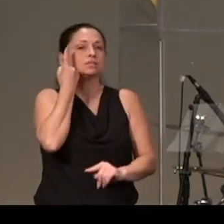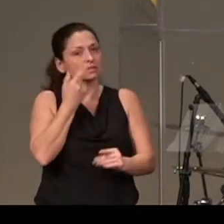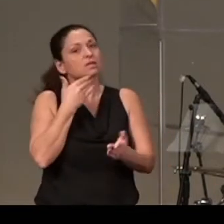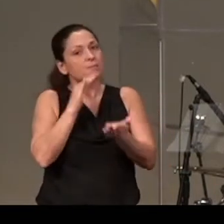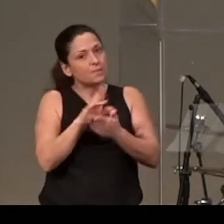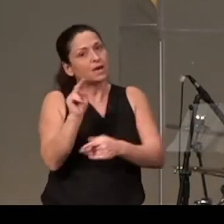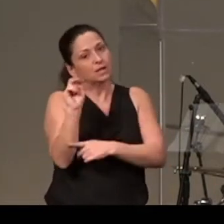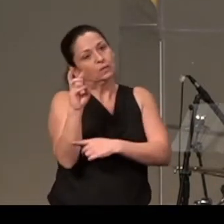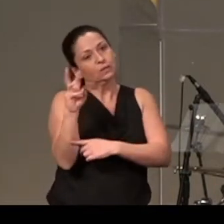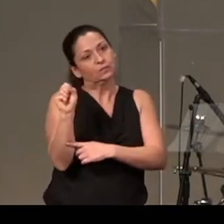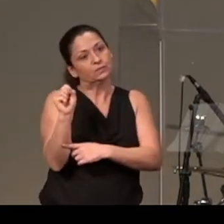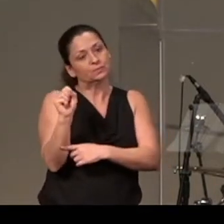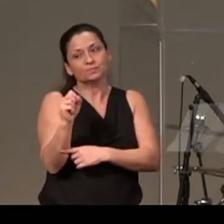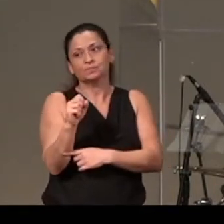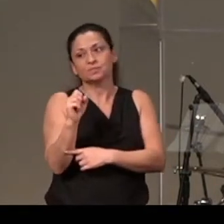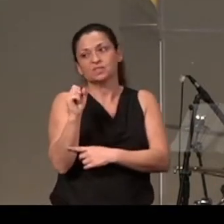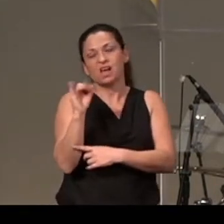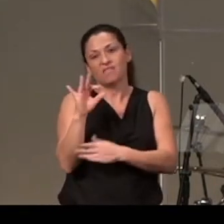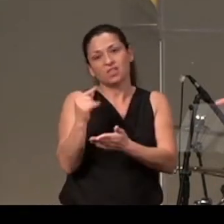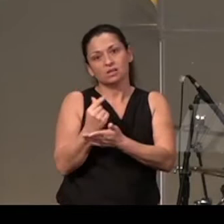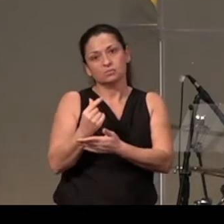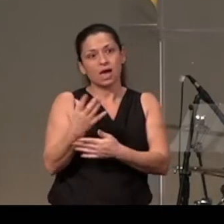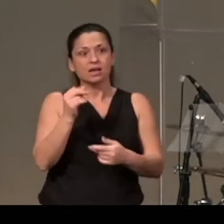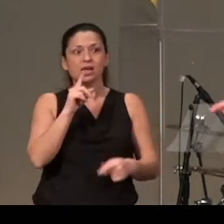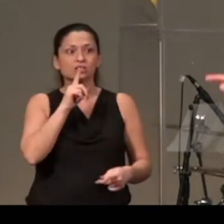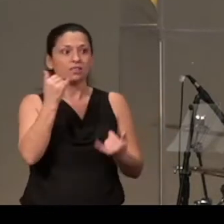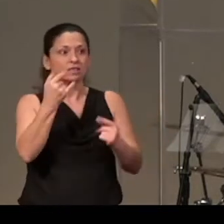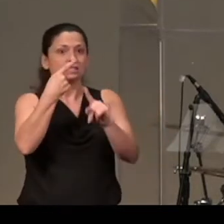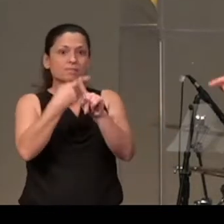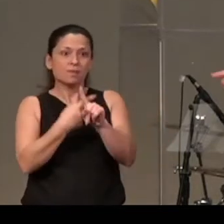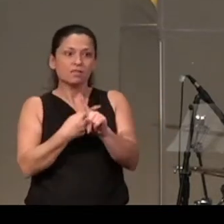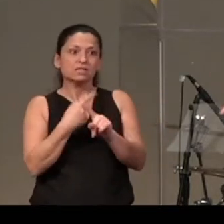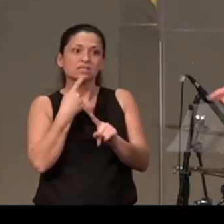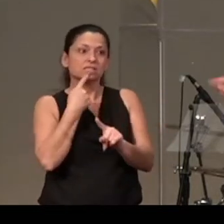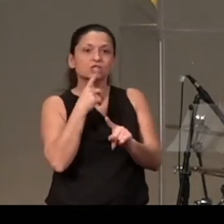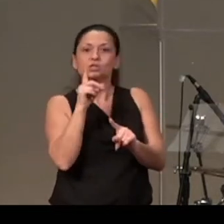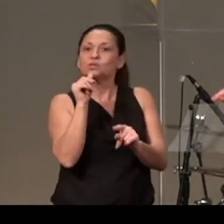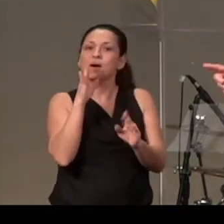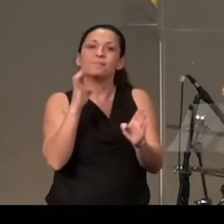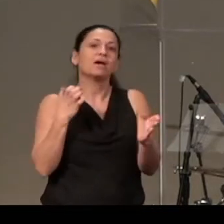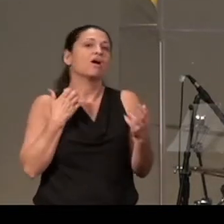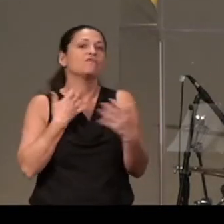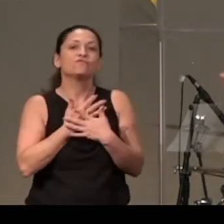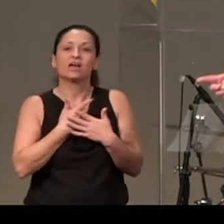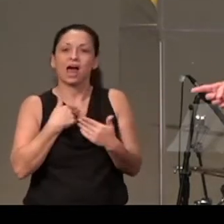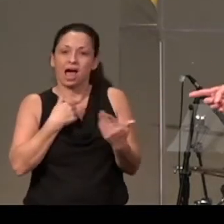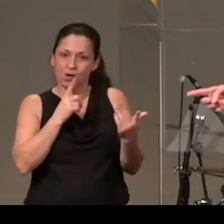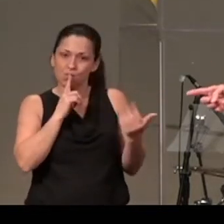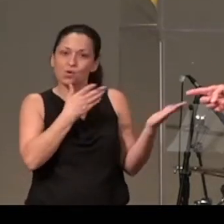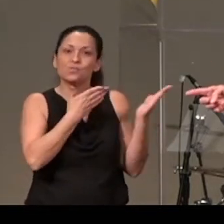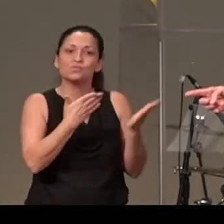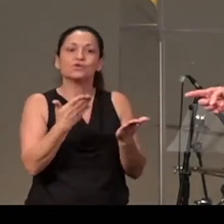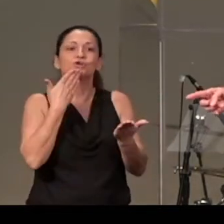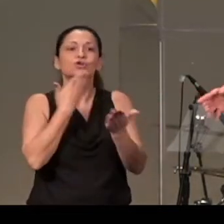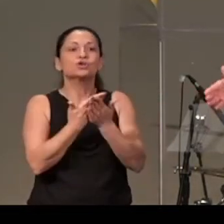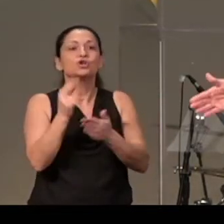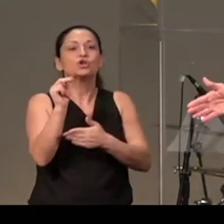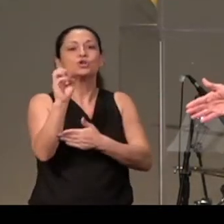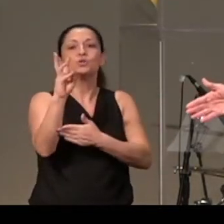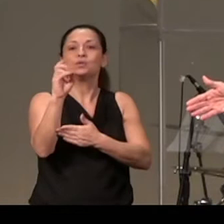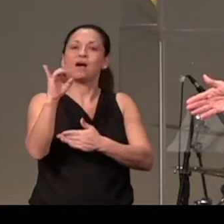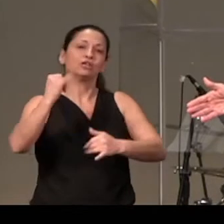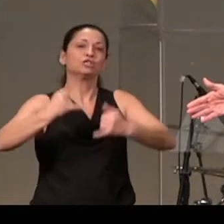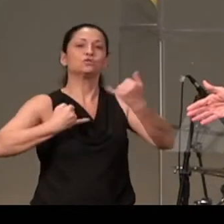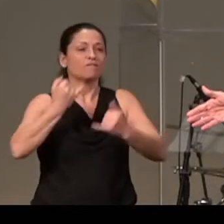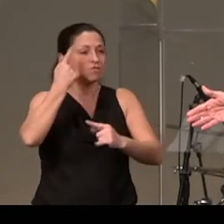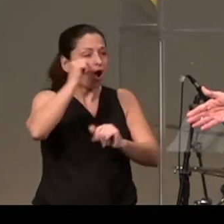fact, this month we celebrate Jesus coming, right? Do not be afraid, for behold, I bring you good news of great joy, which will be for all the people. For today in the